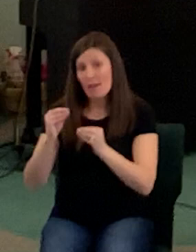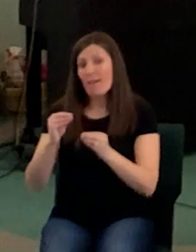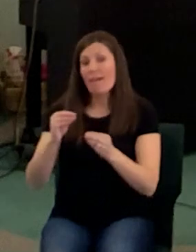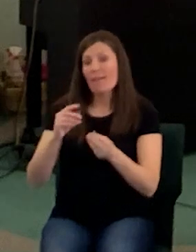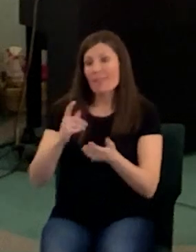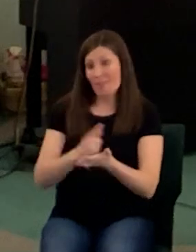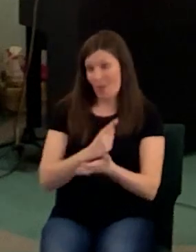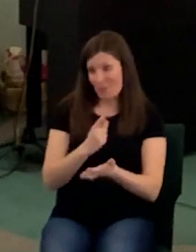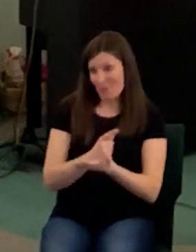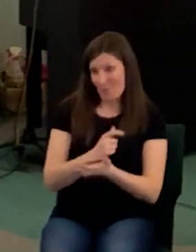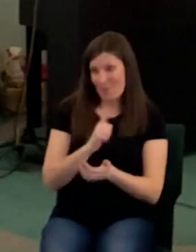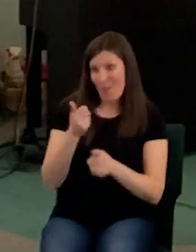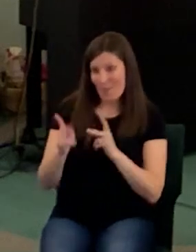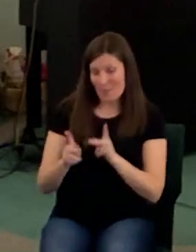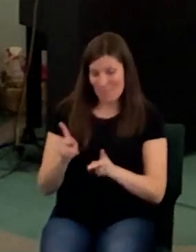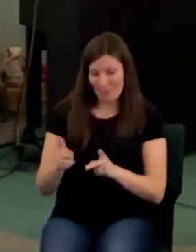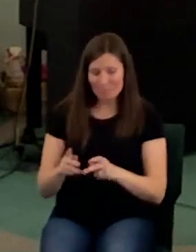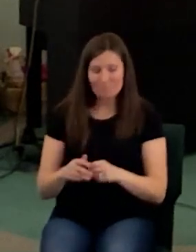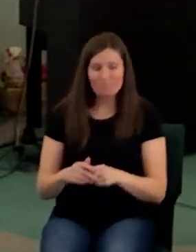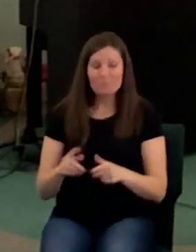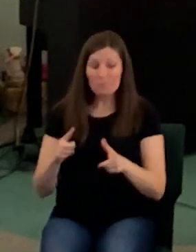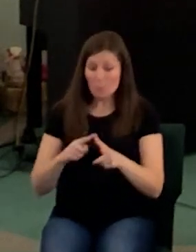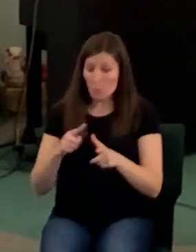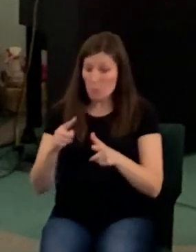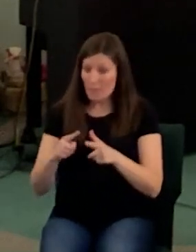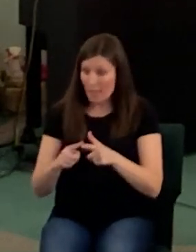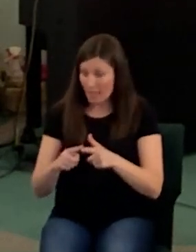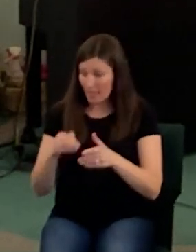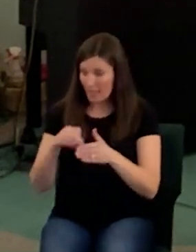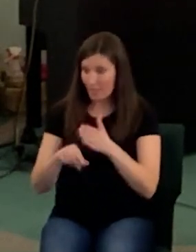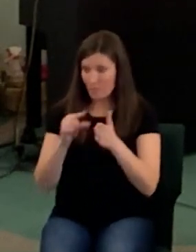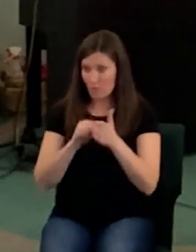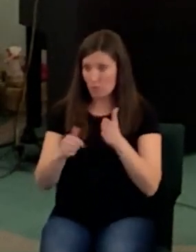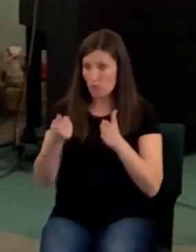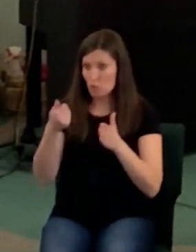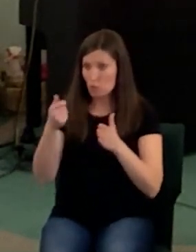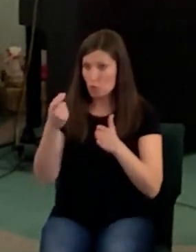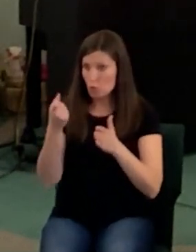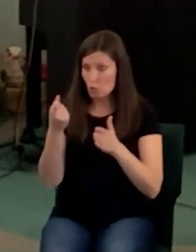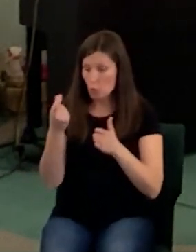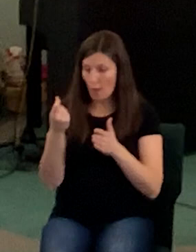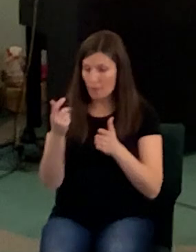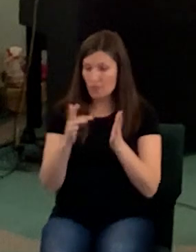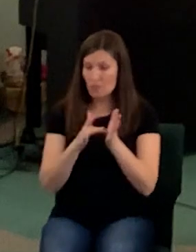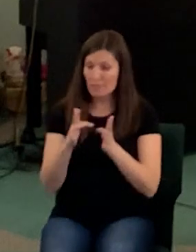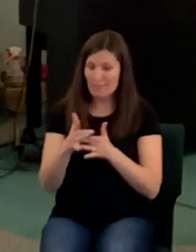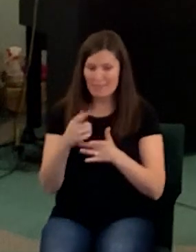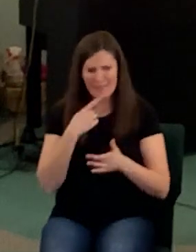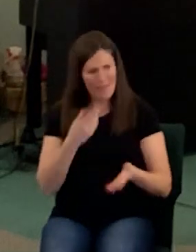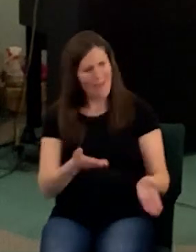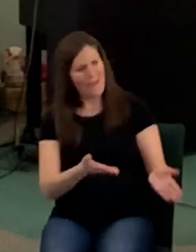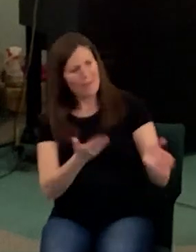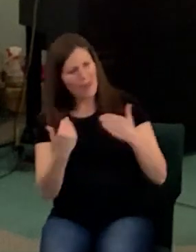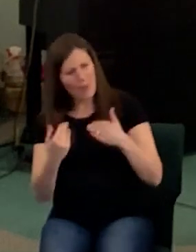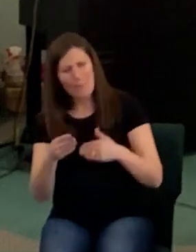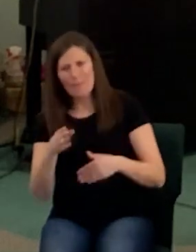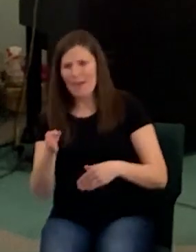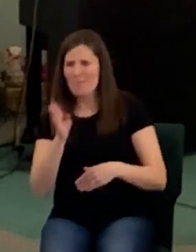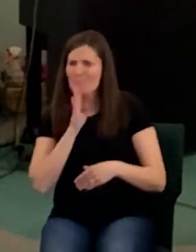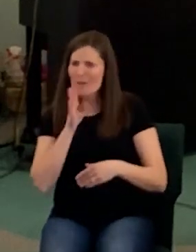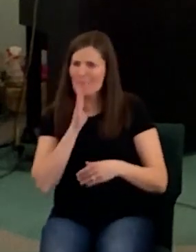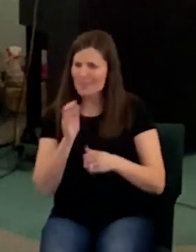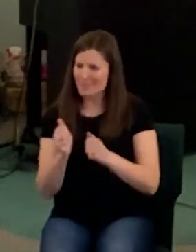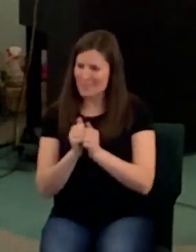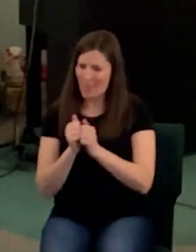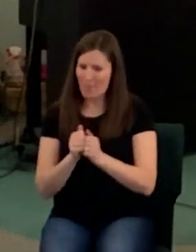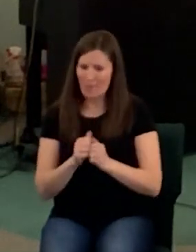And then Jesus gives this invitation to them in verse 12. Jesus said to them, "Come and have breakfast." None of the